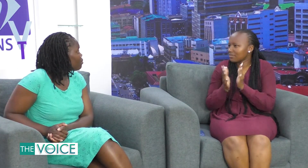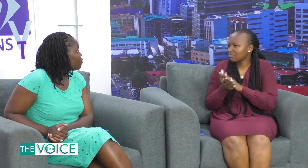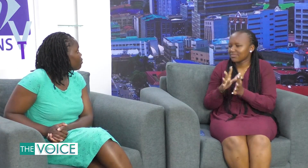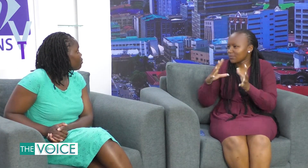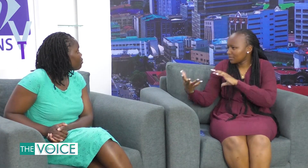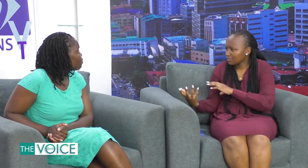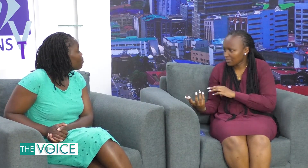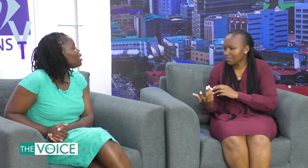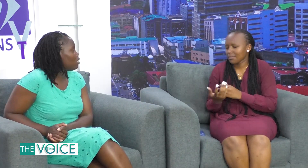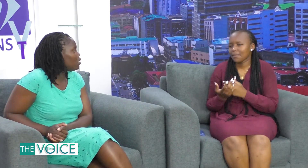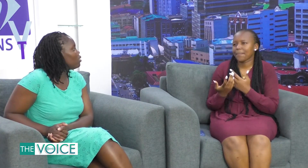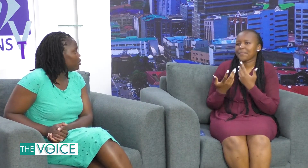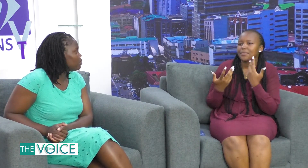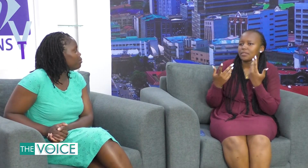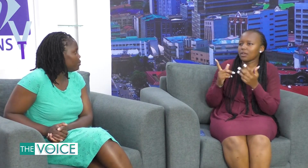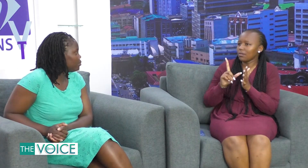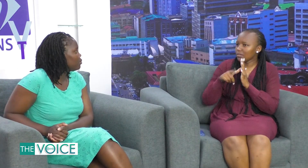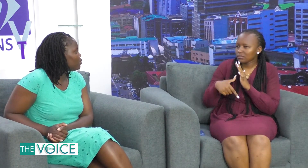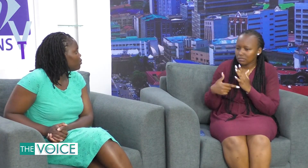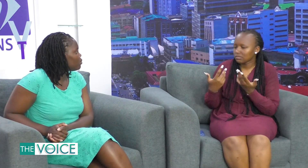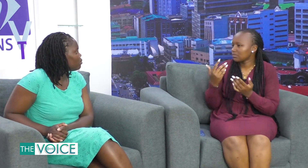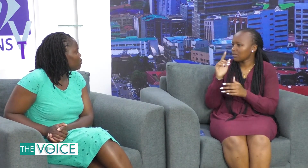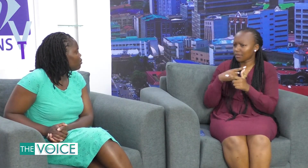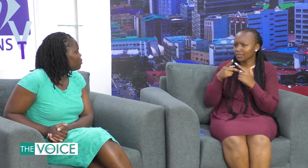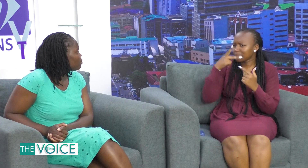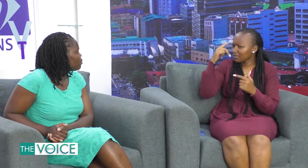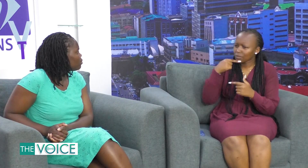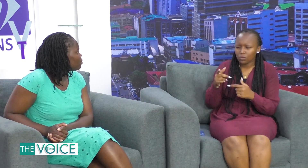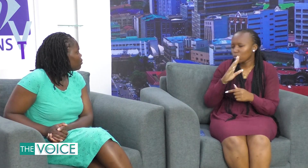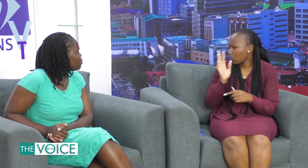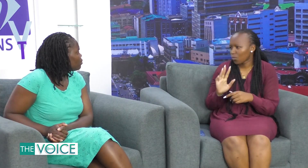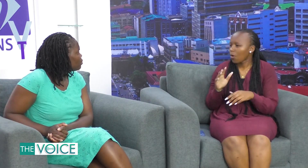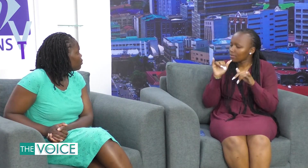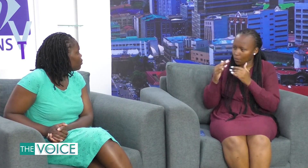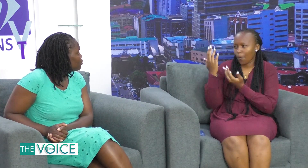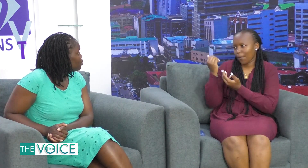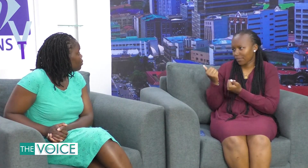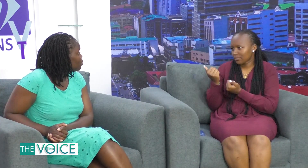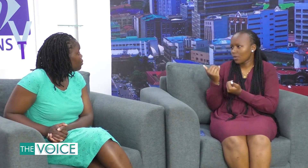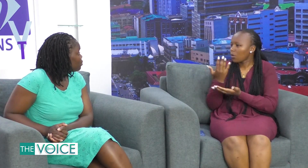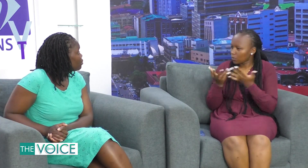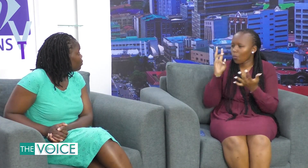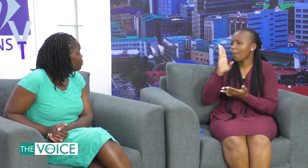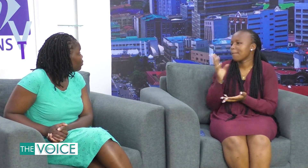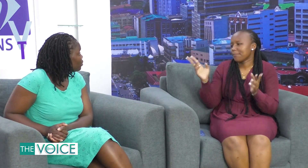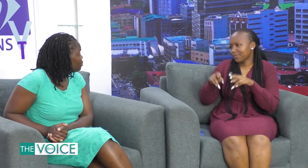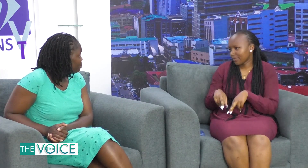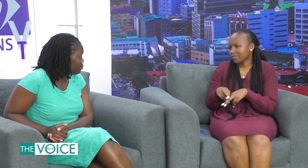do library, I was figuring out what could I do in future with this course. So then later my parents told me to just